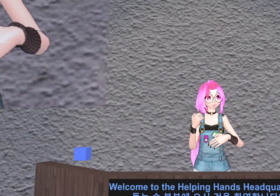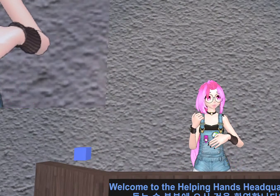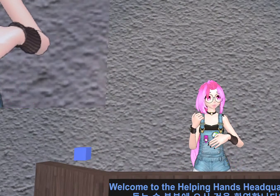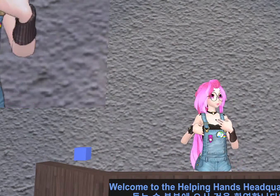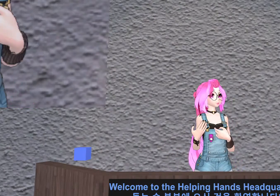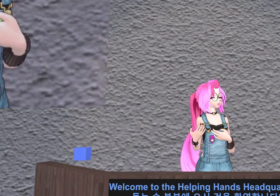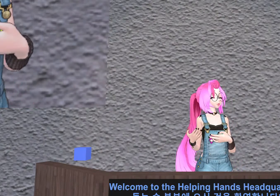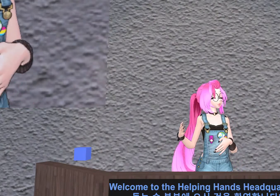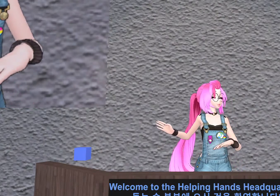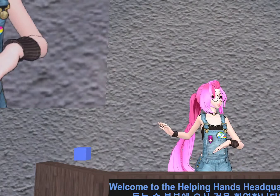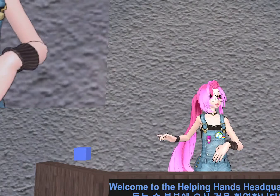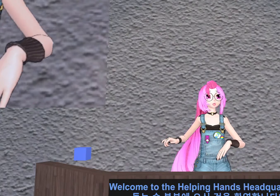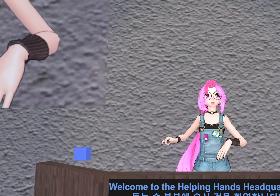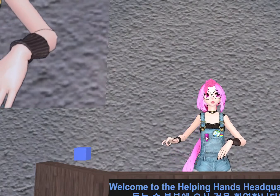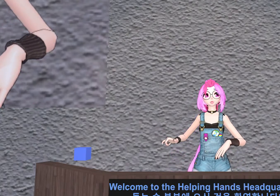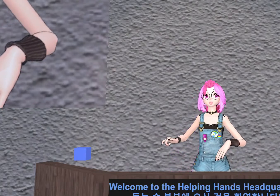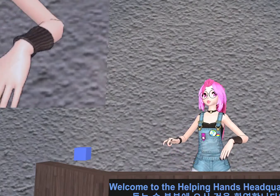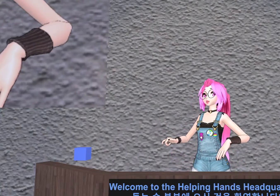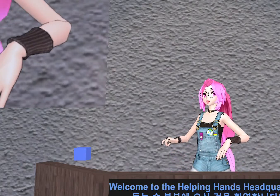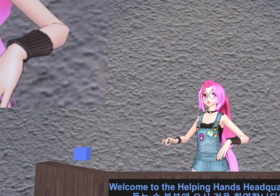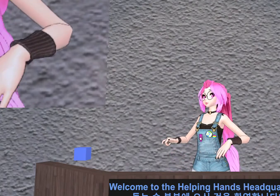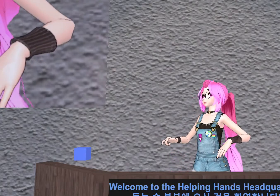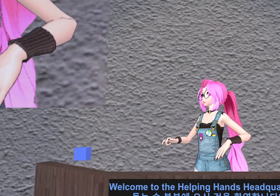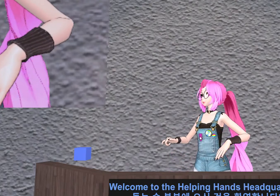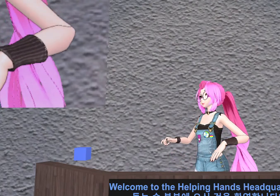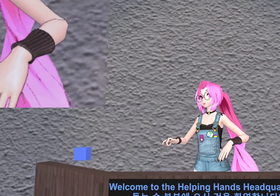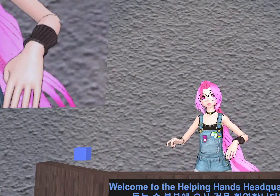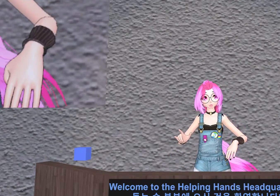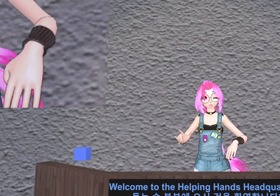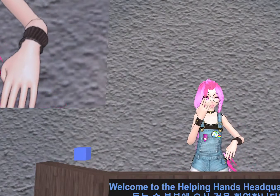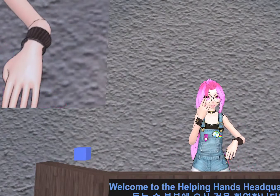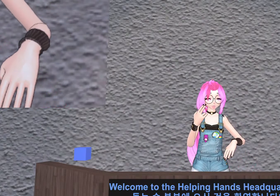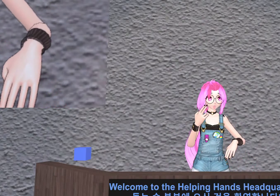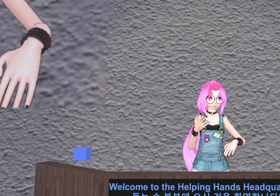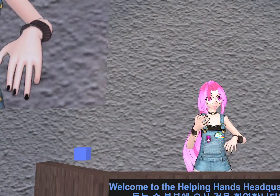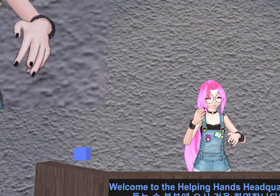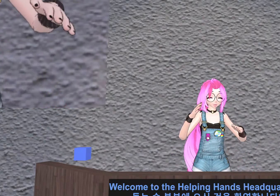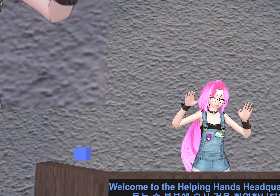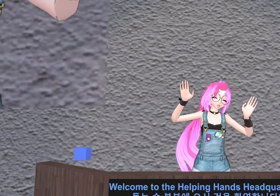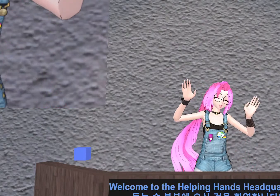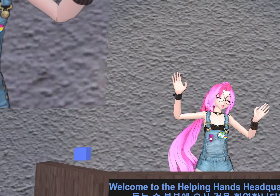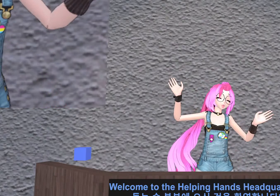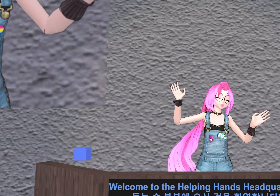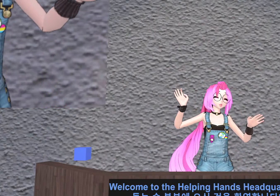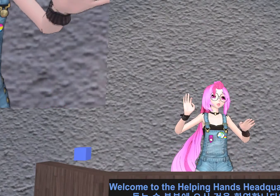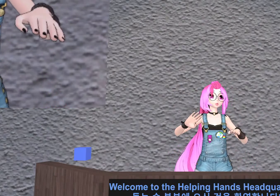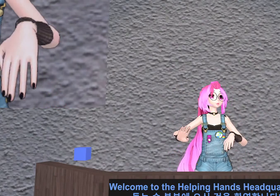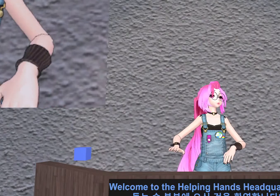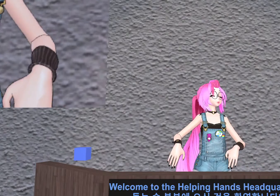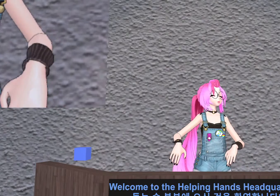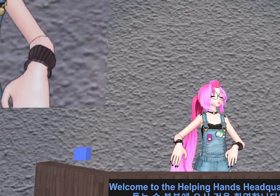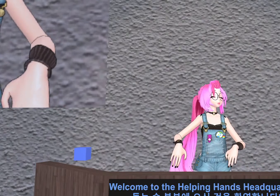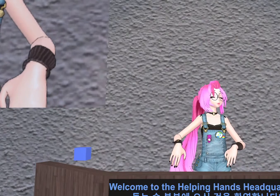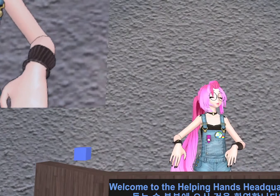Jeez, are you guys asleep? Are you guys tired? Is that what's going on? I got like 2